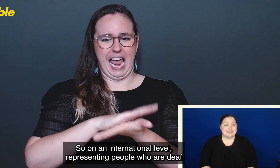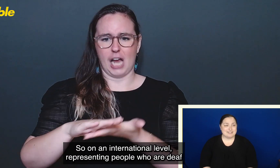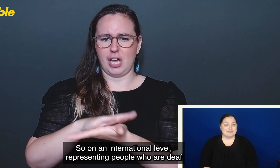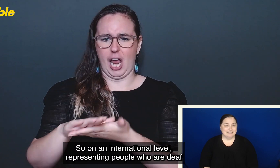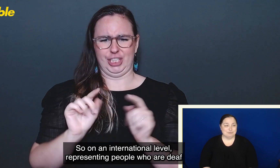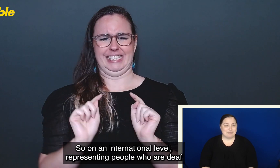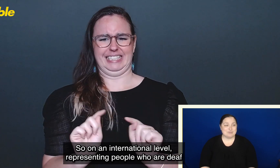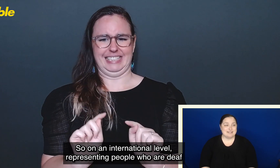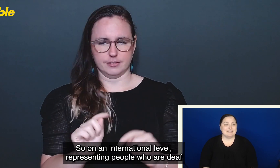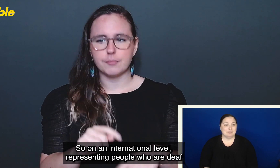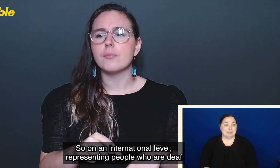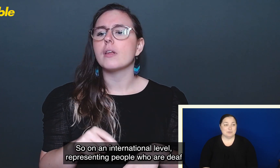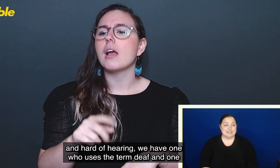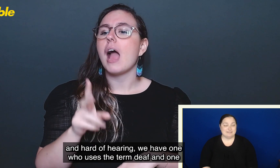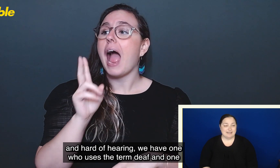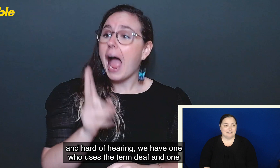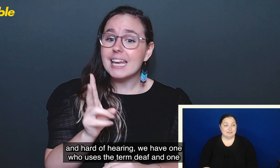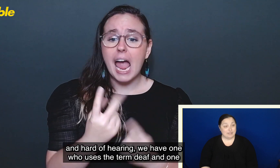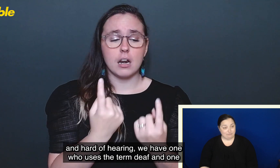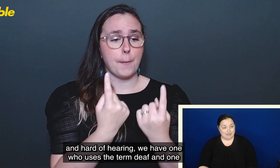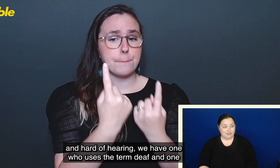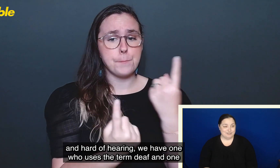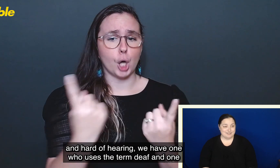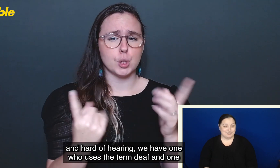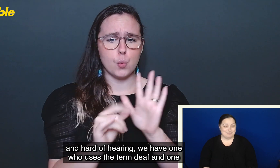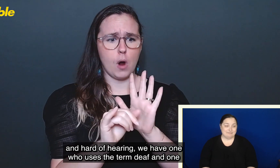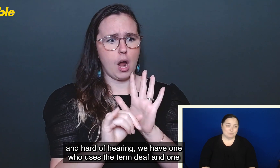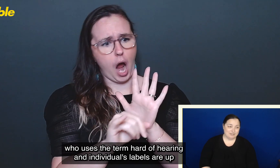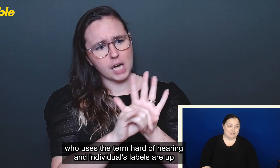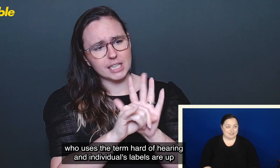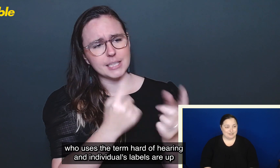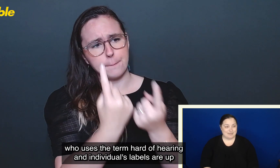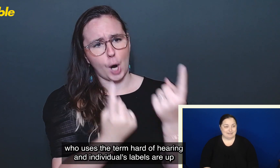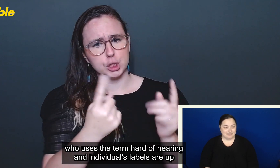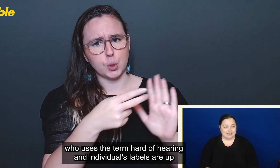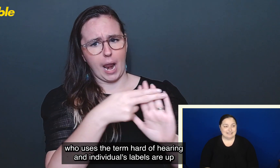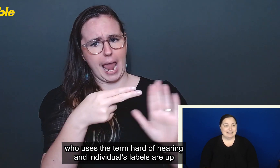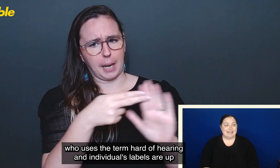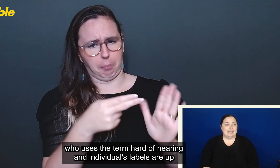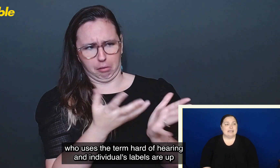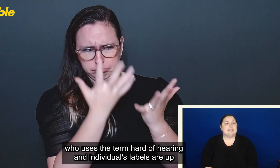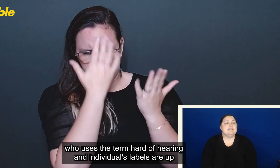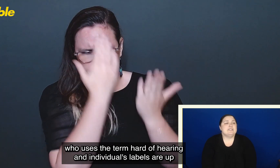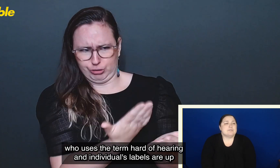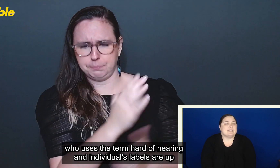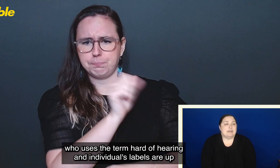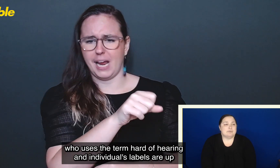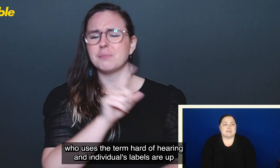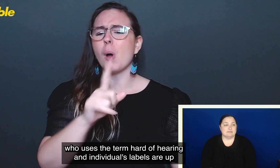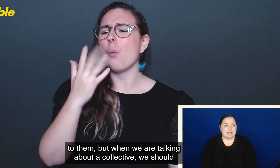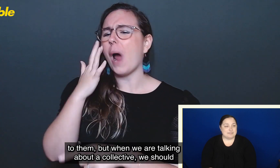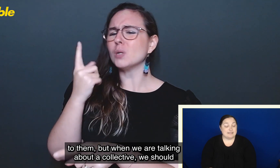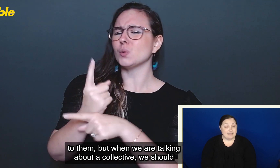at international level, representing people who are deaf and hard of hearing, we have one who uses the term deaf and one who uses the term hard of hearing. And individuals'